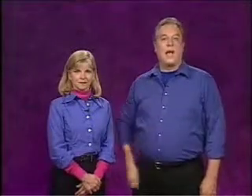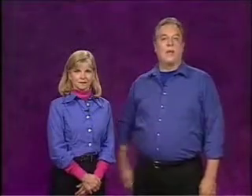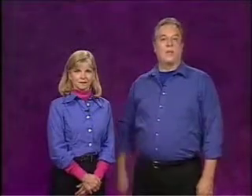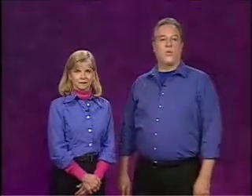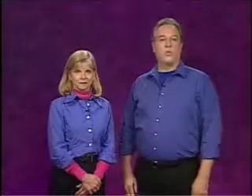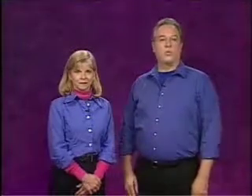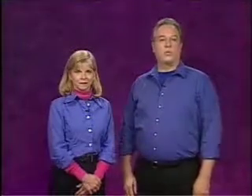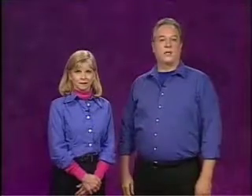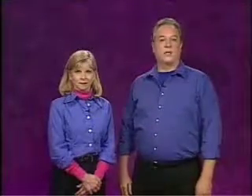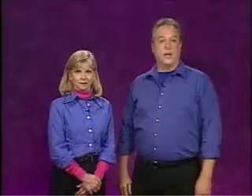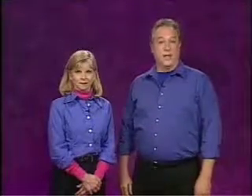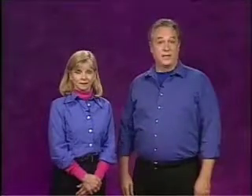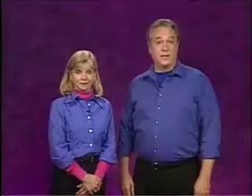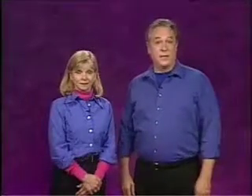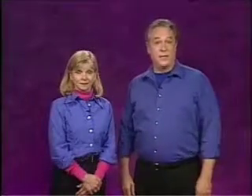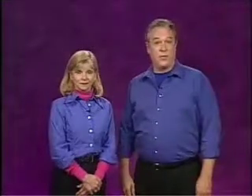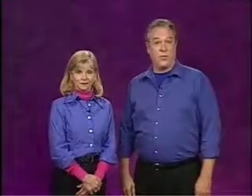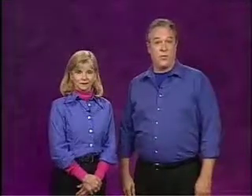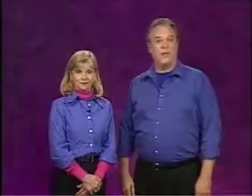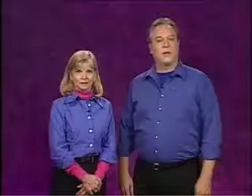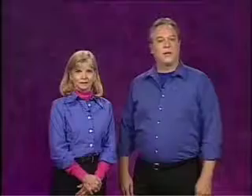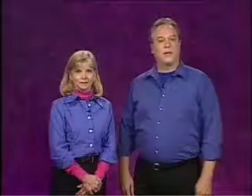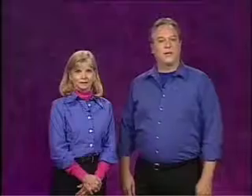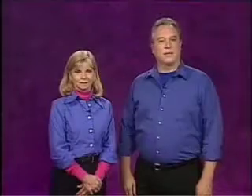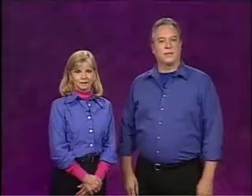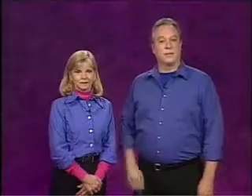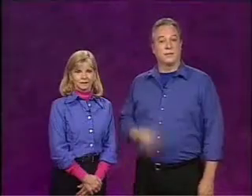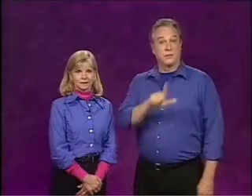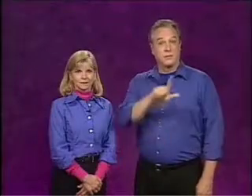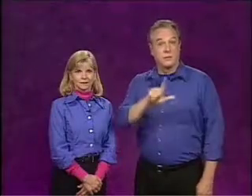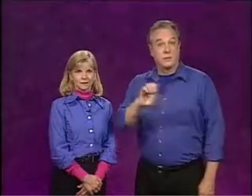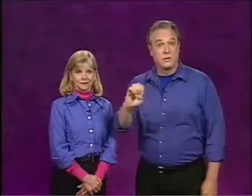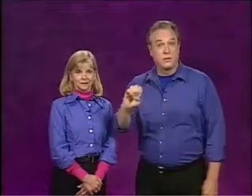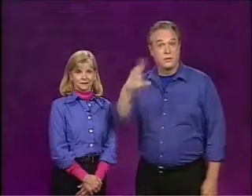And the question, is Lee a boy, like this.